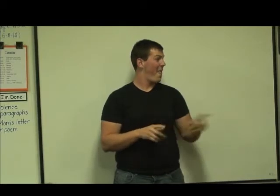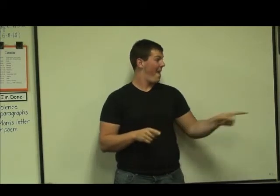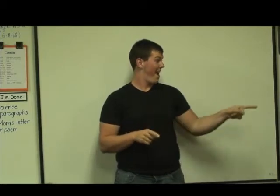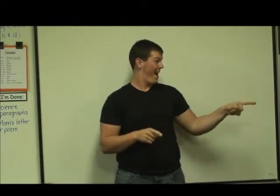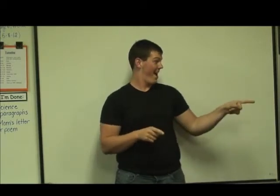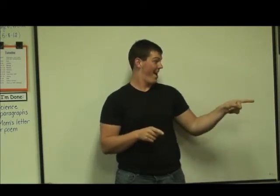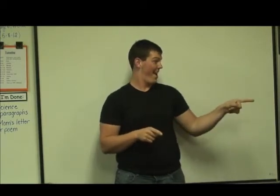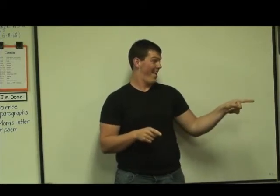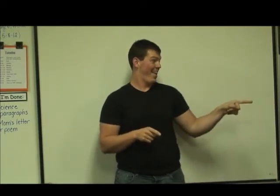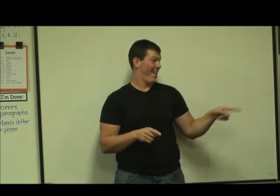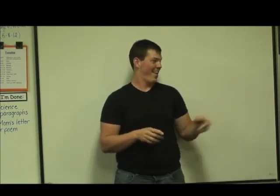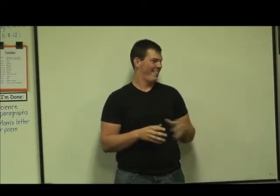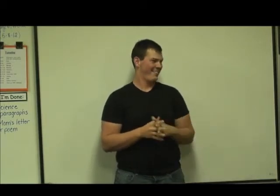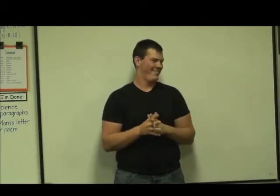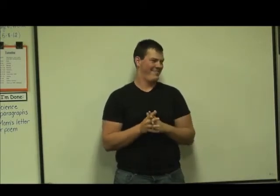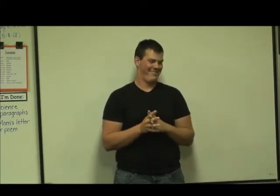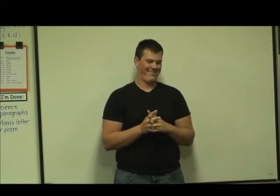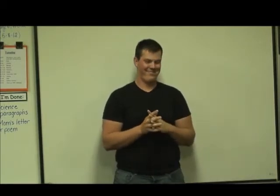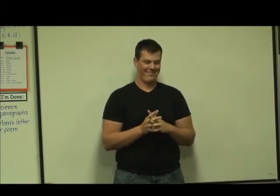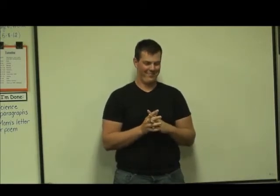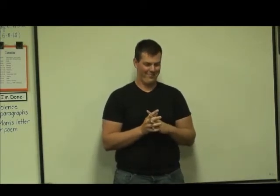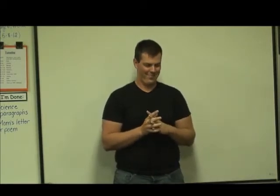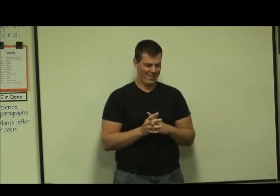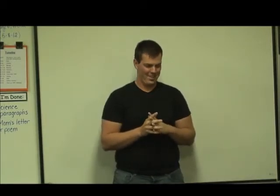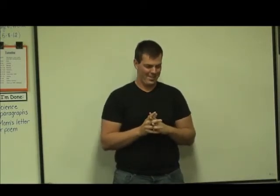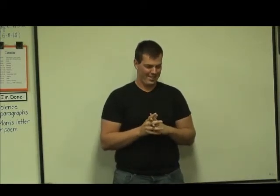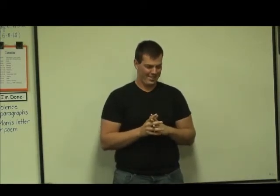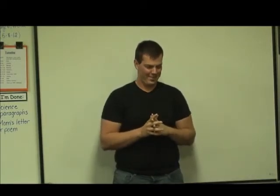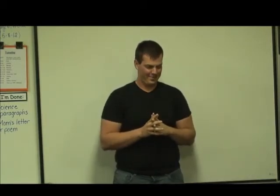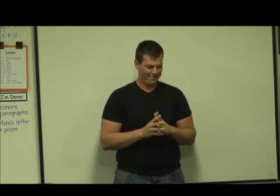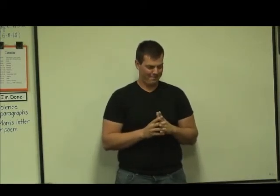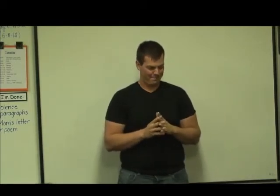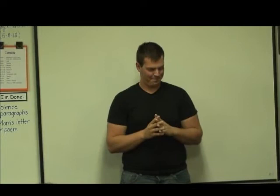I told him you can't tell him private information.